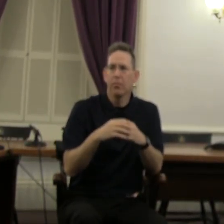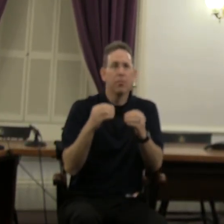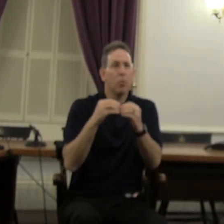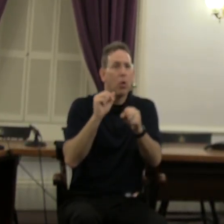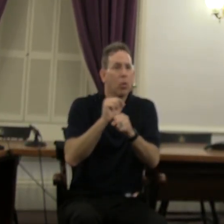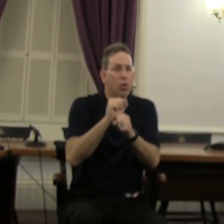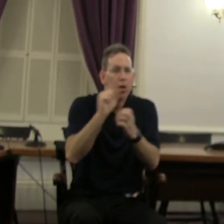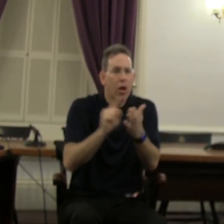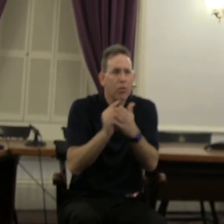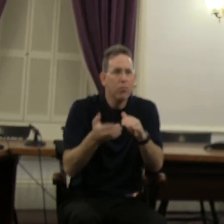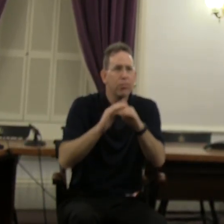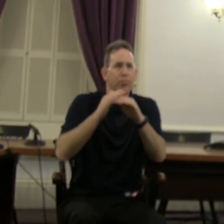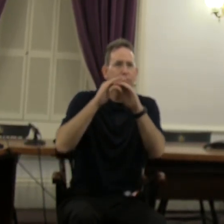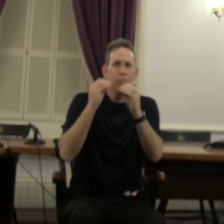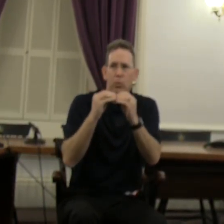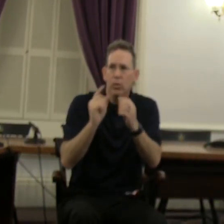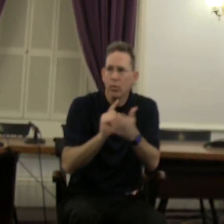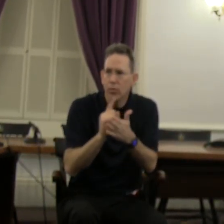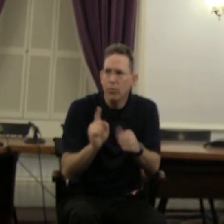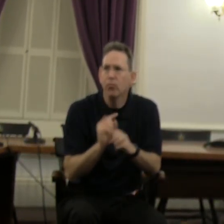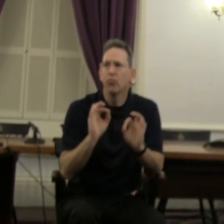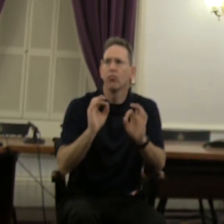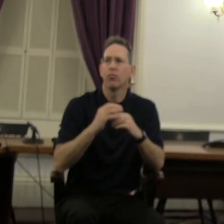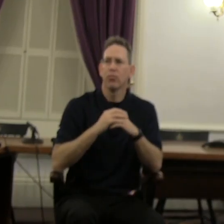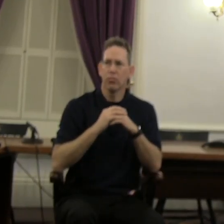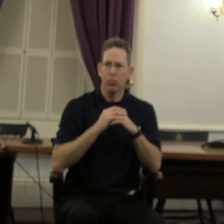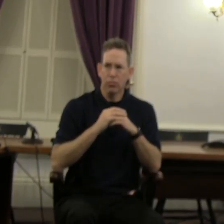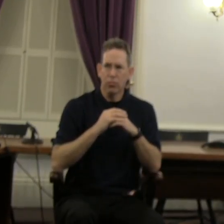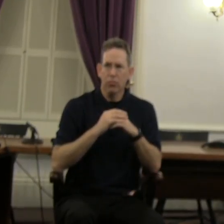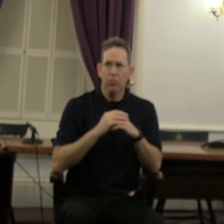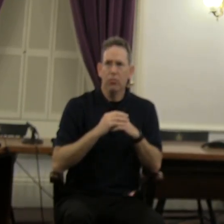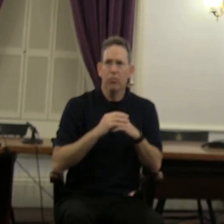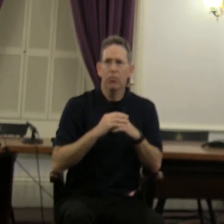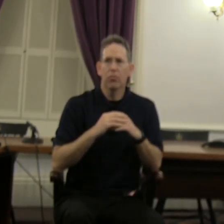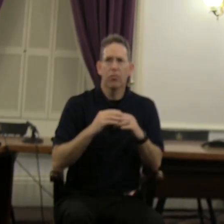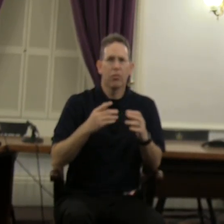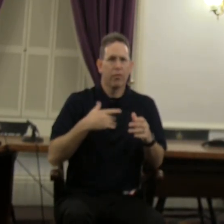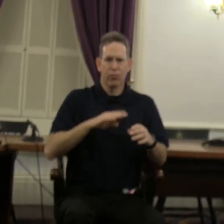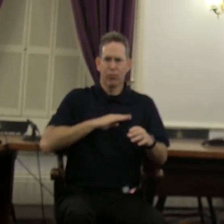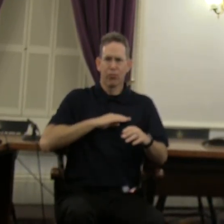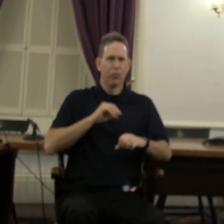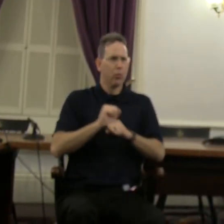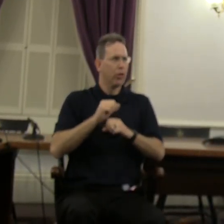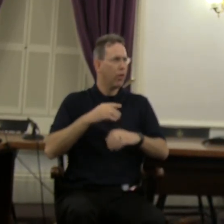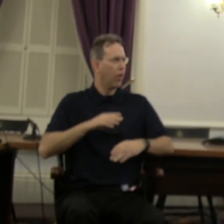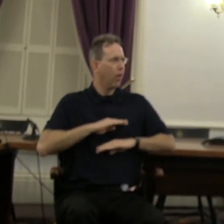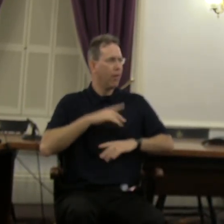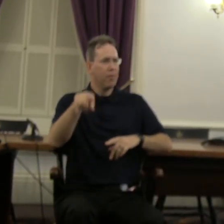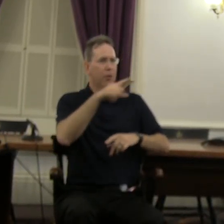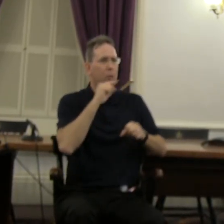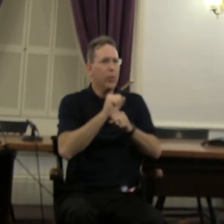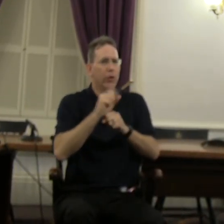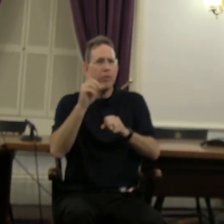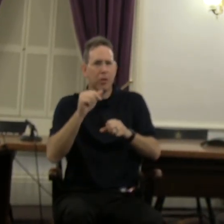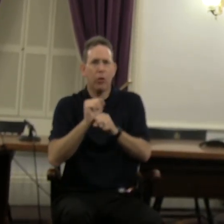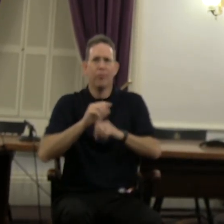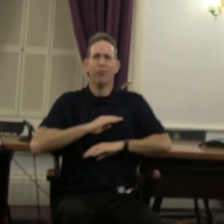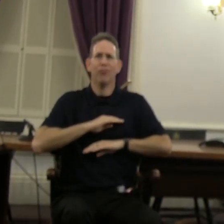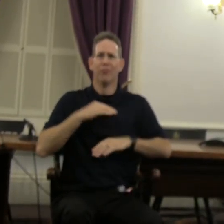will allow more people with disabilities to work and to work more while retaining vital health